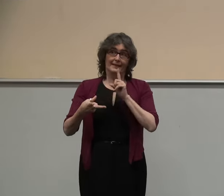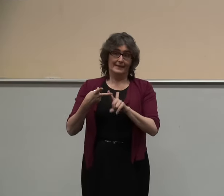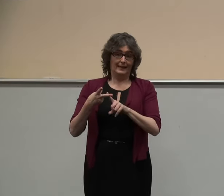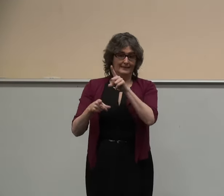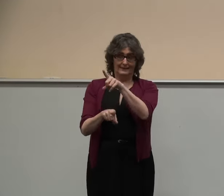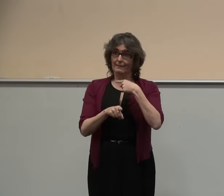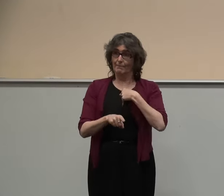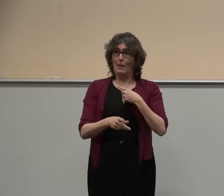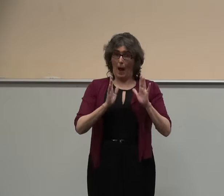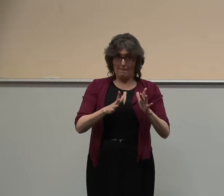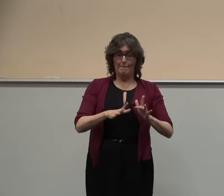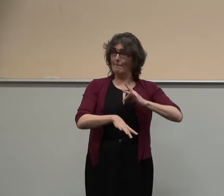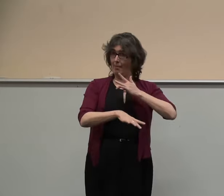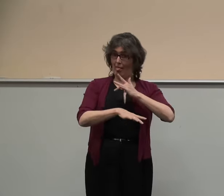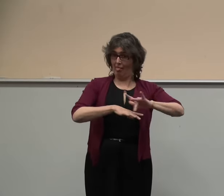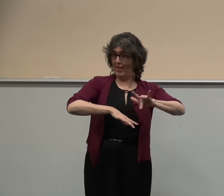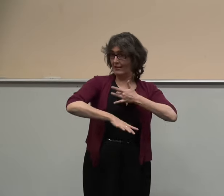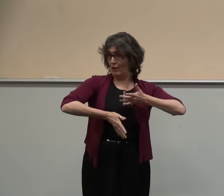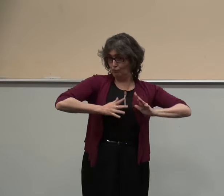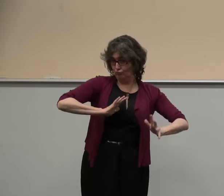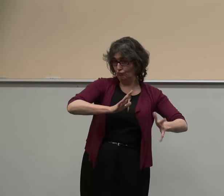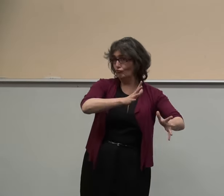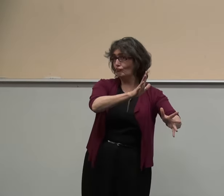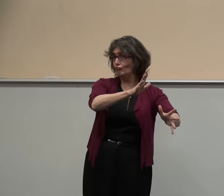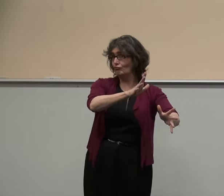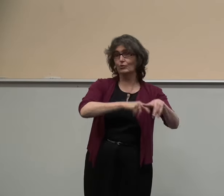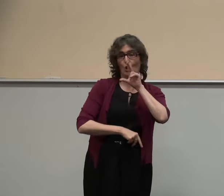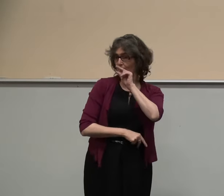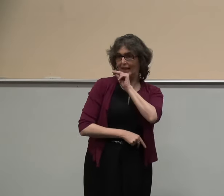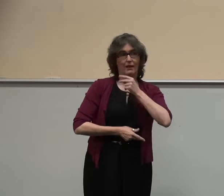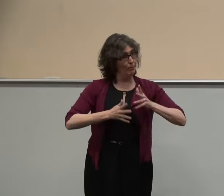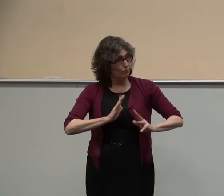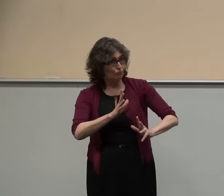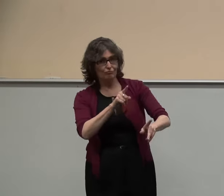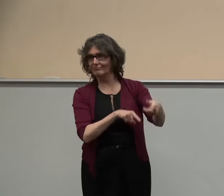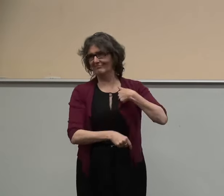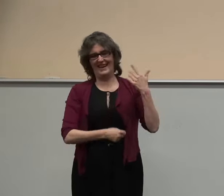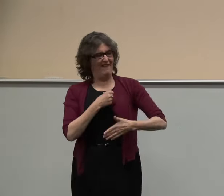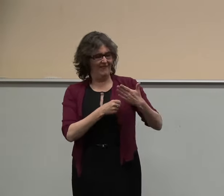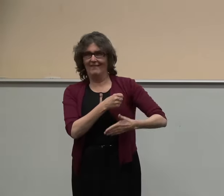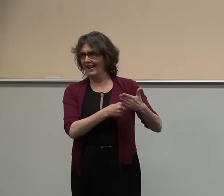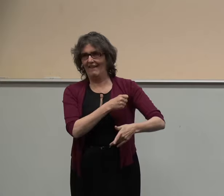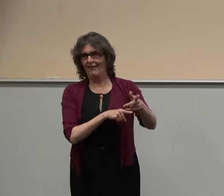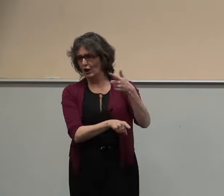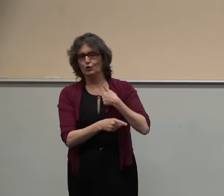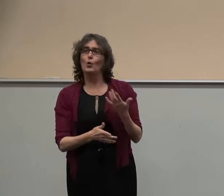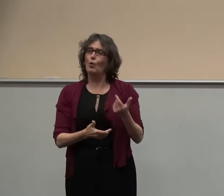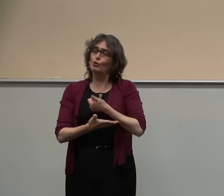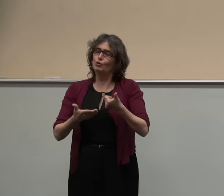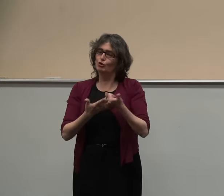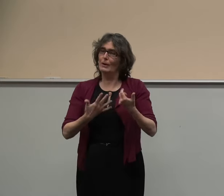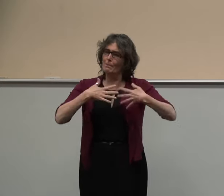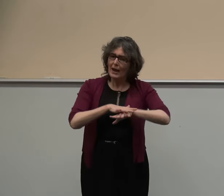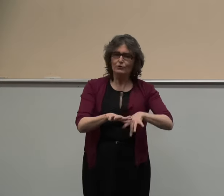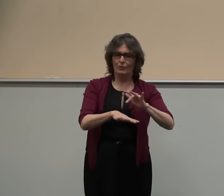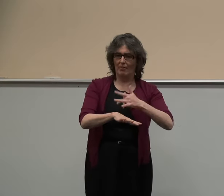also there's never the representation of deaf culture and the experience of deaf people on mainstream